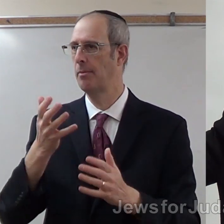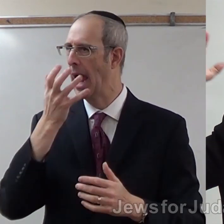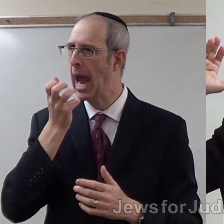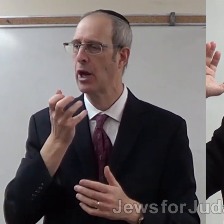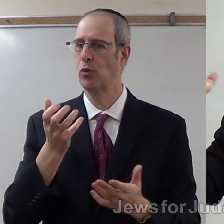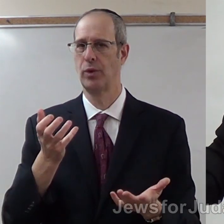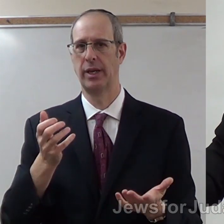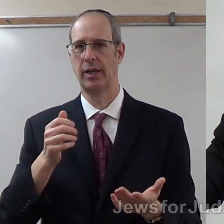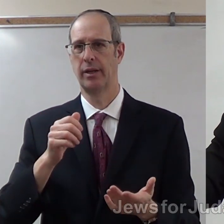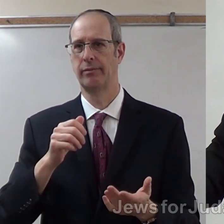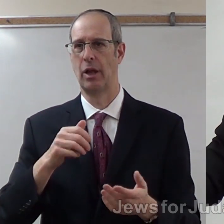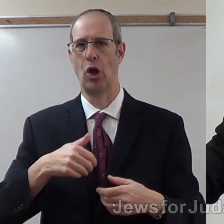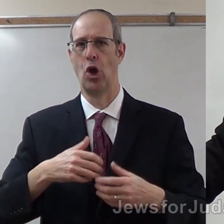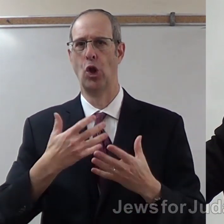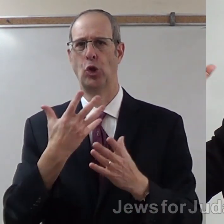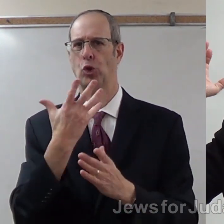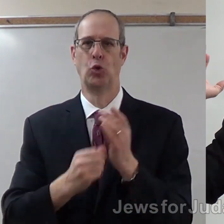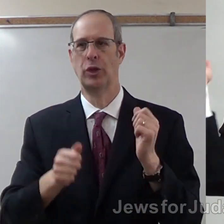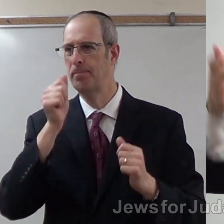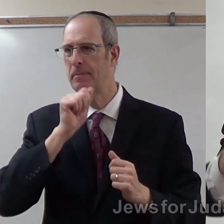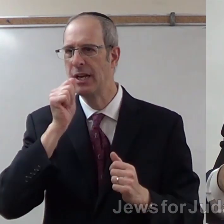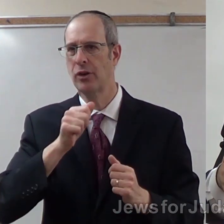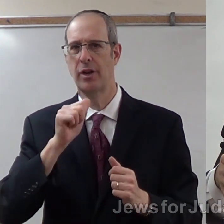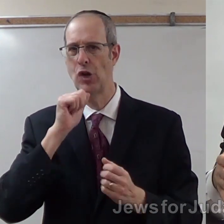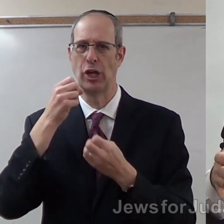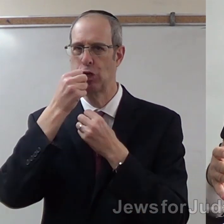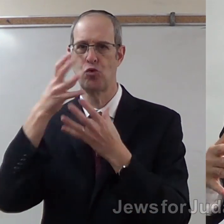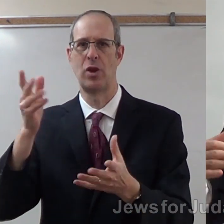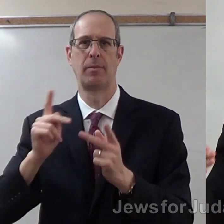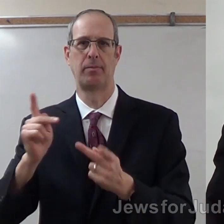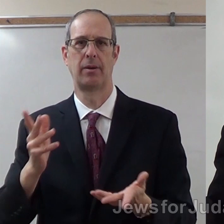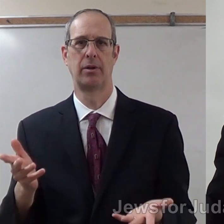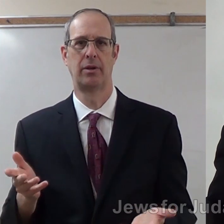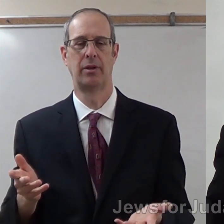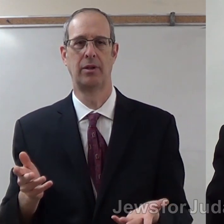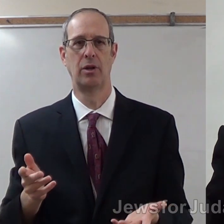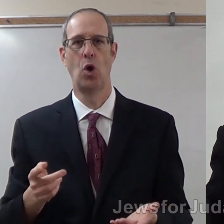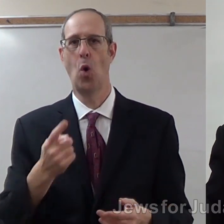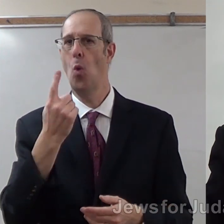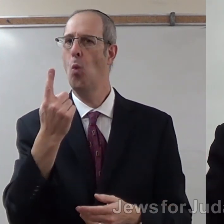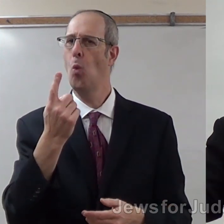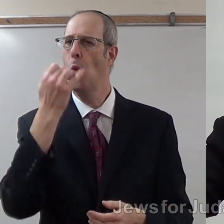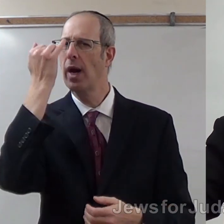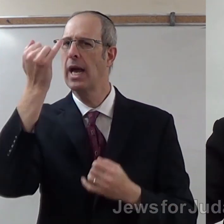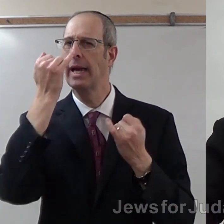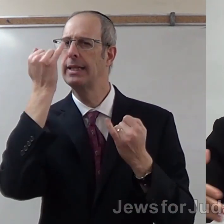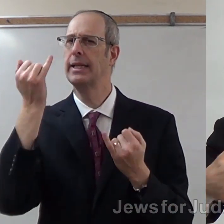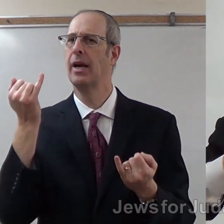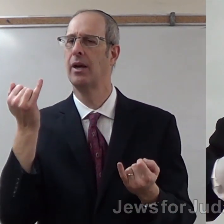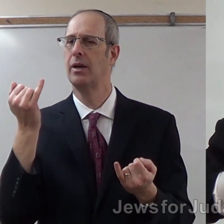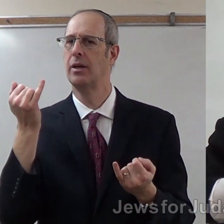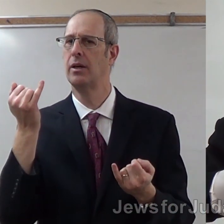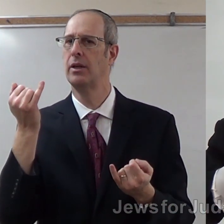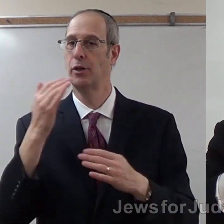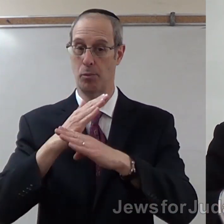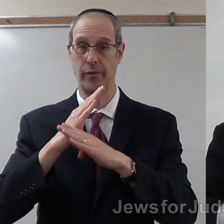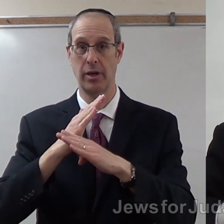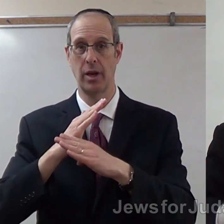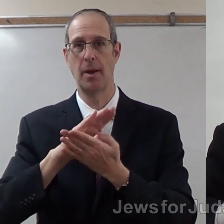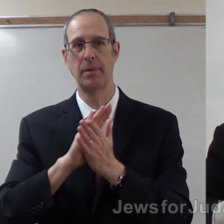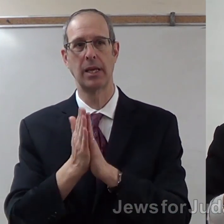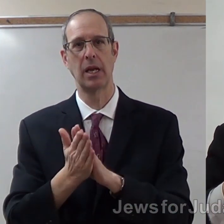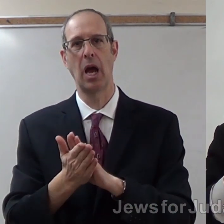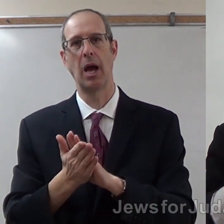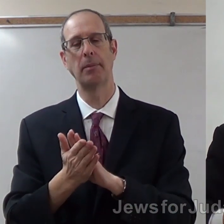and won't get impatient and won't scream at people, one of the things that can help prevent that is just by